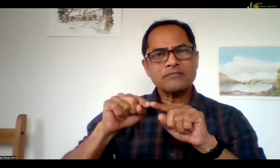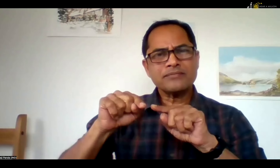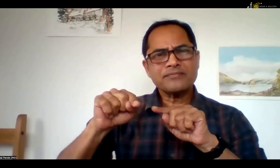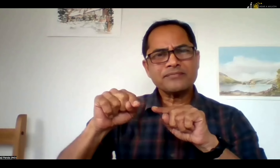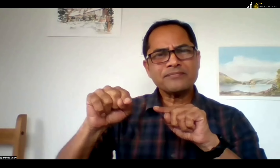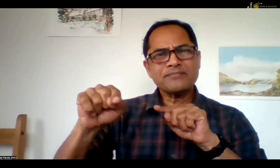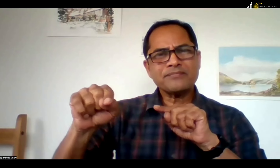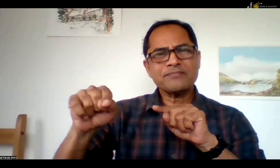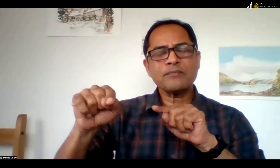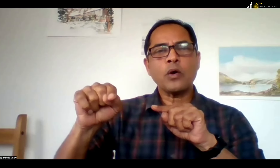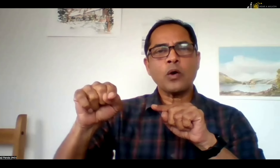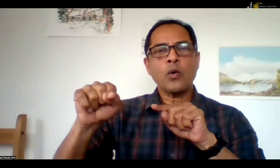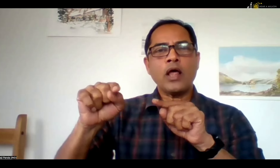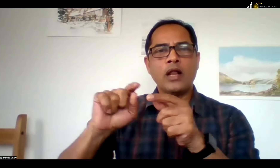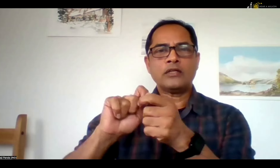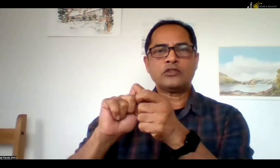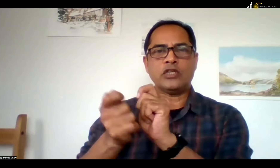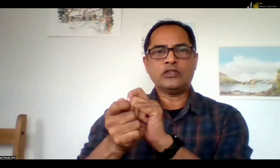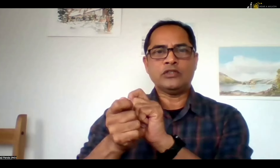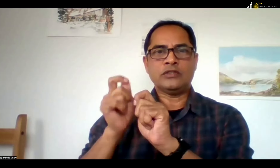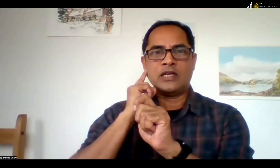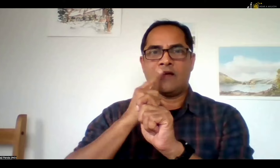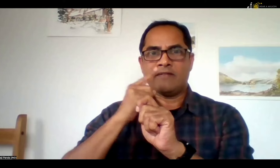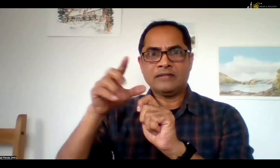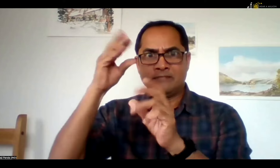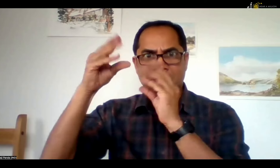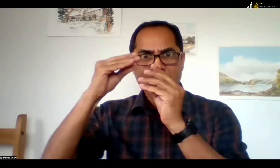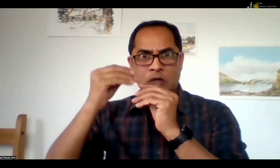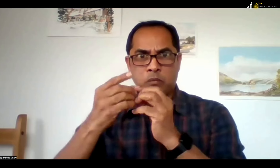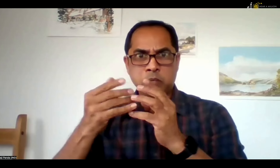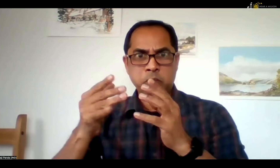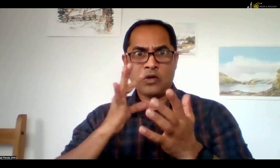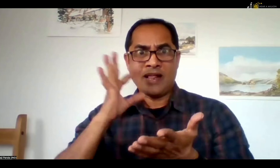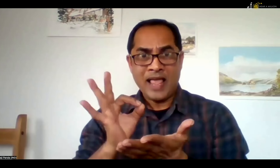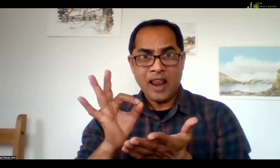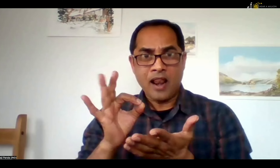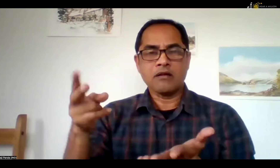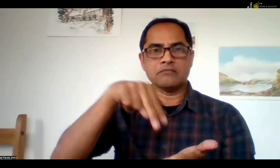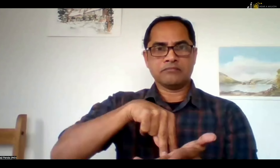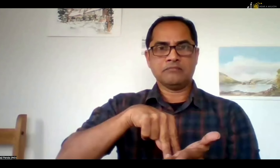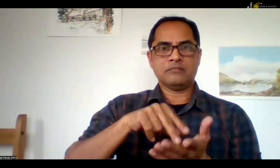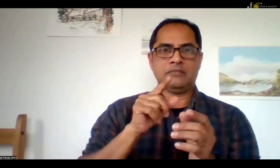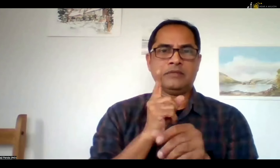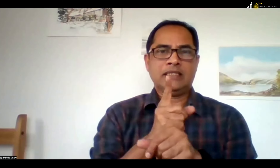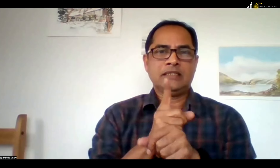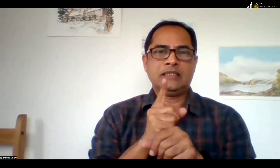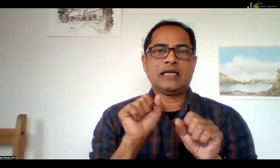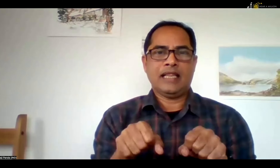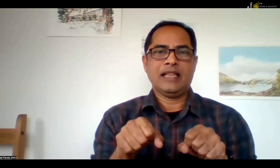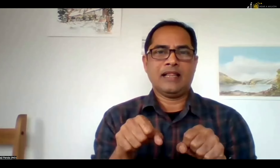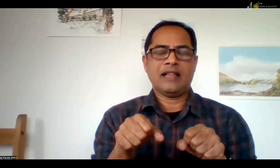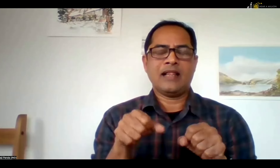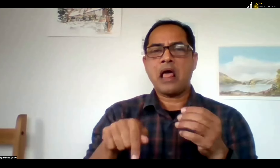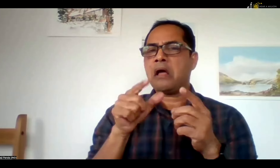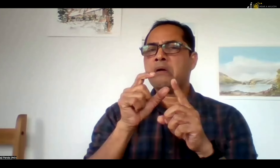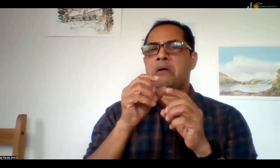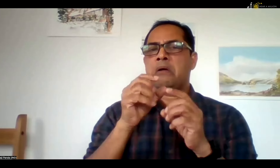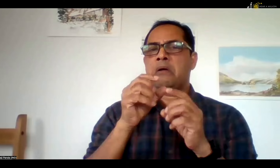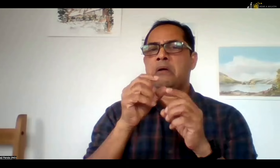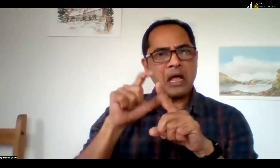there. We need more time, more work, and hopefully in the future, when more and more deaf students are